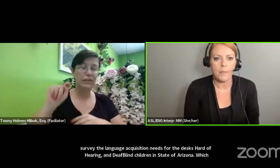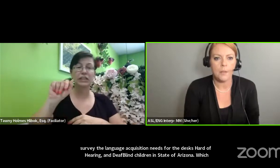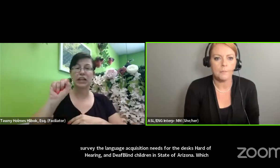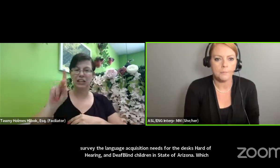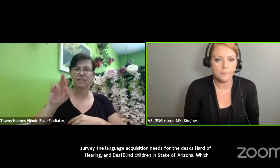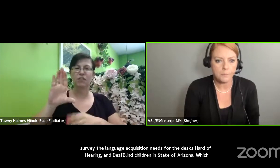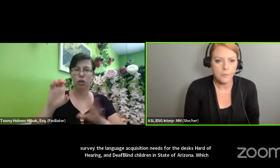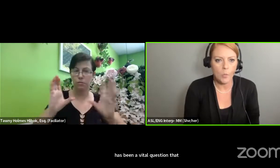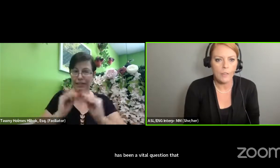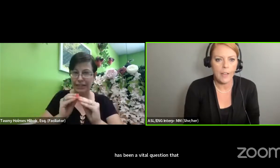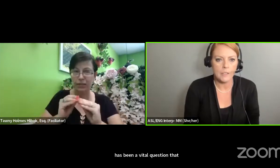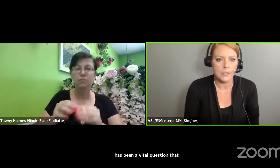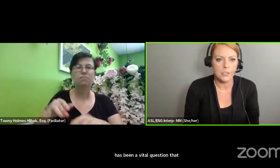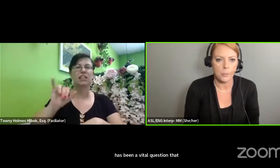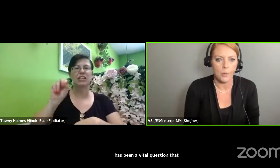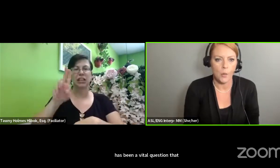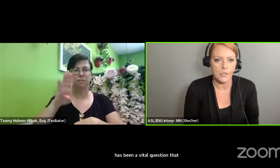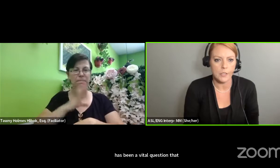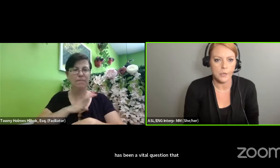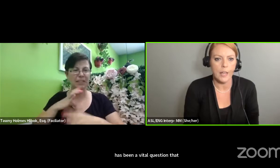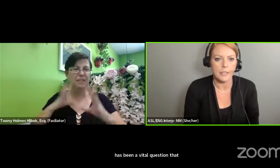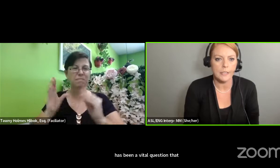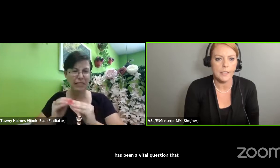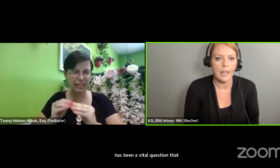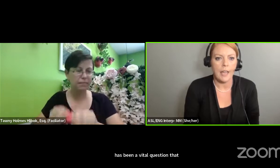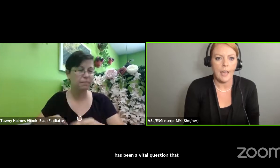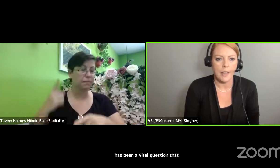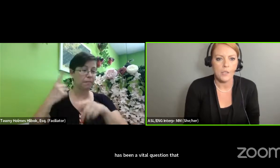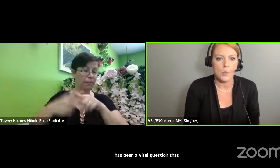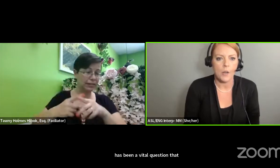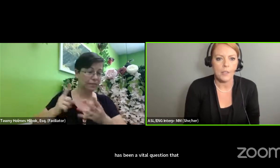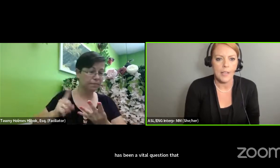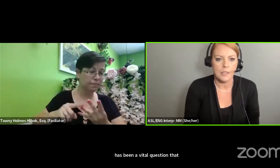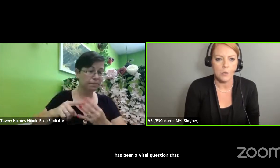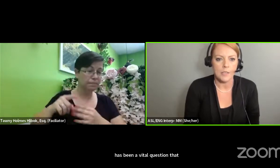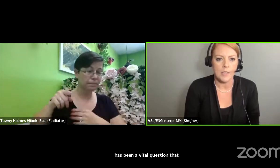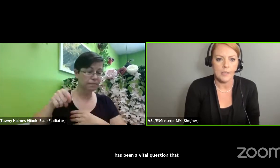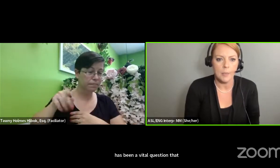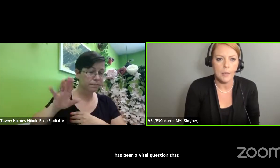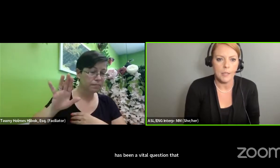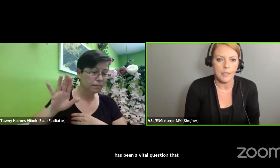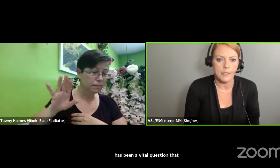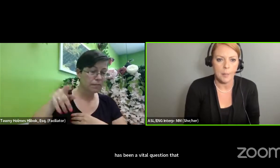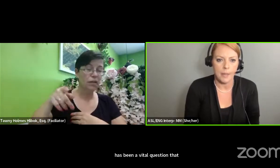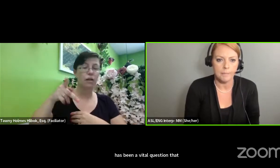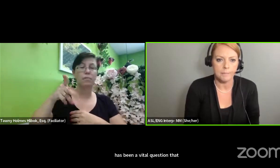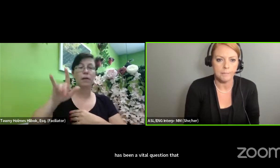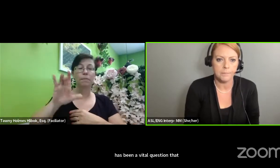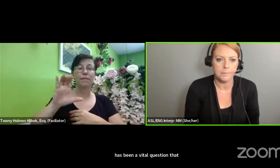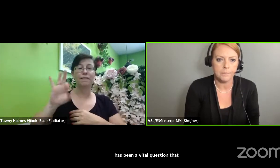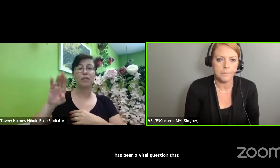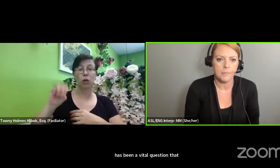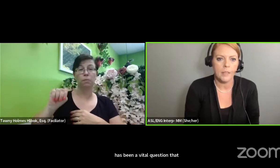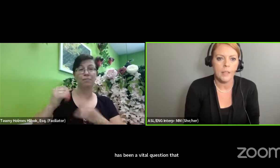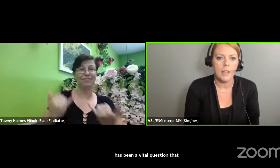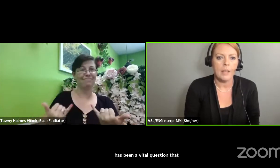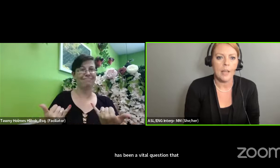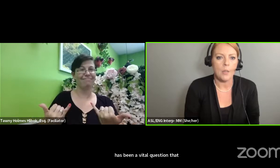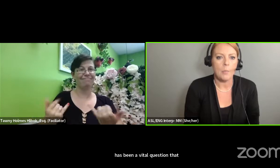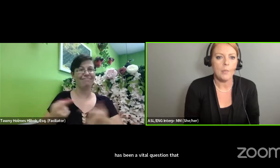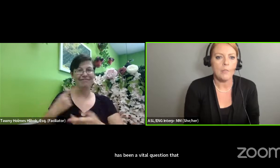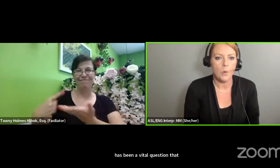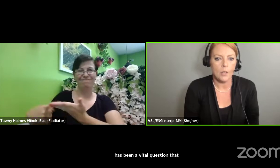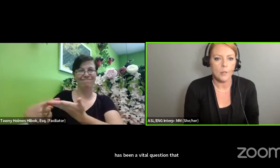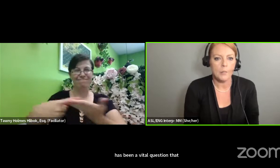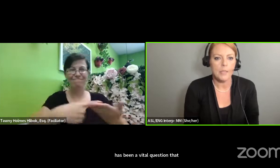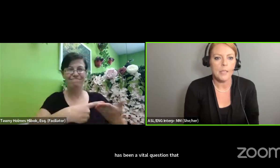question, we've had to determine what to do next. And that's where the task force and subcommittees come in. Now,